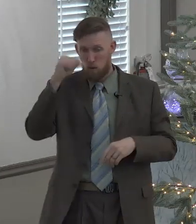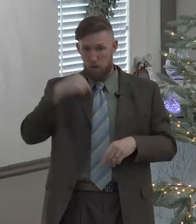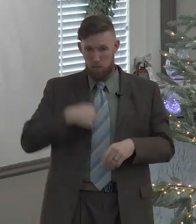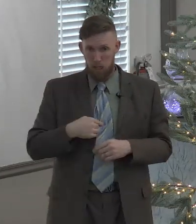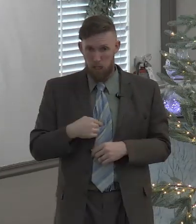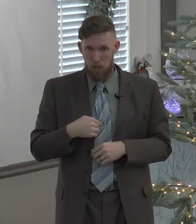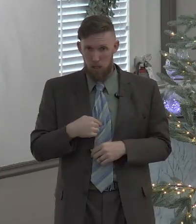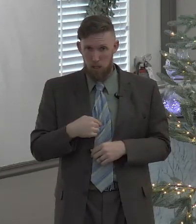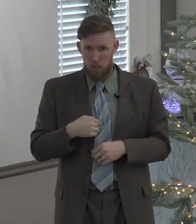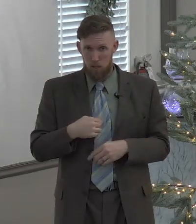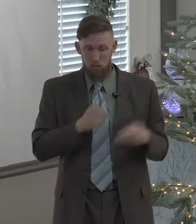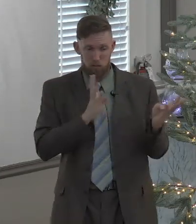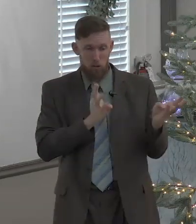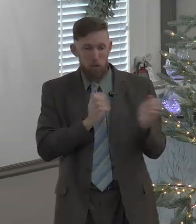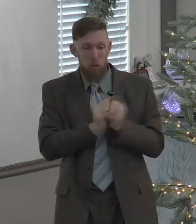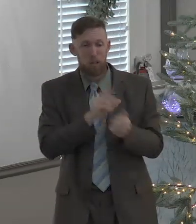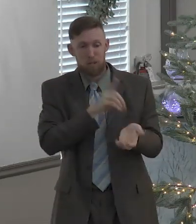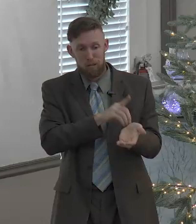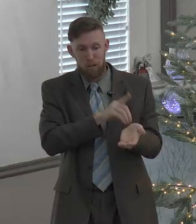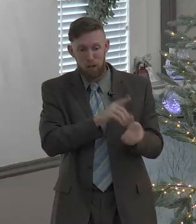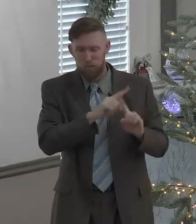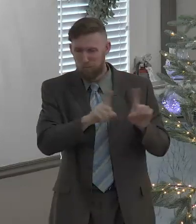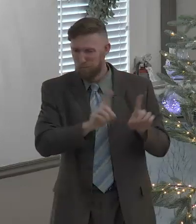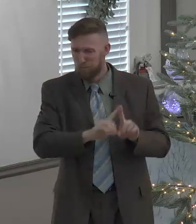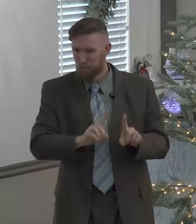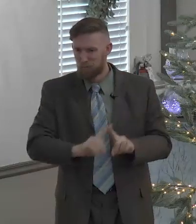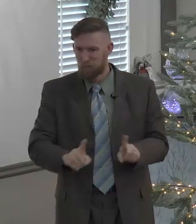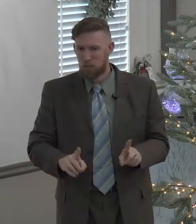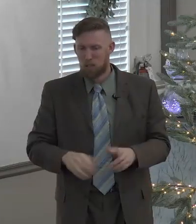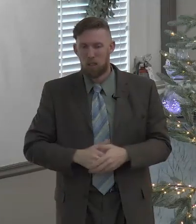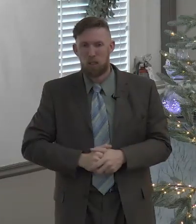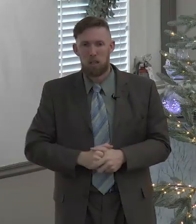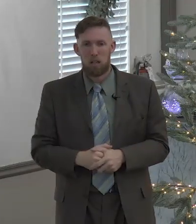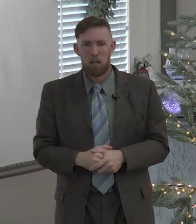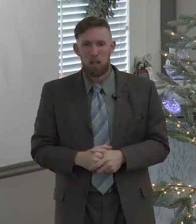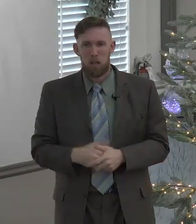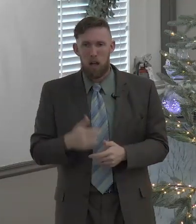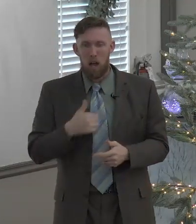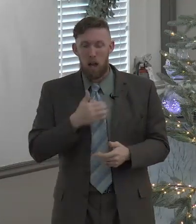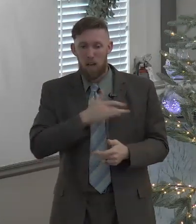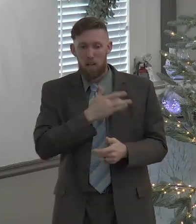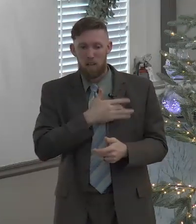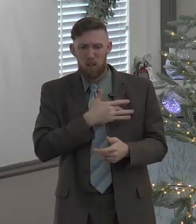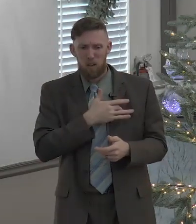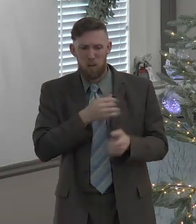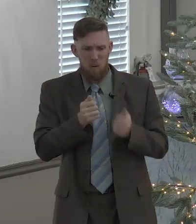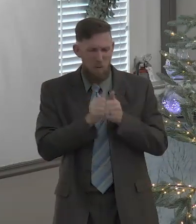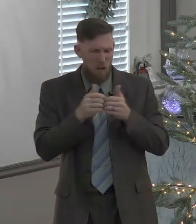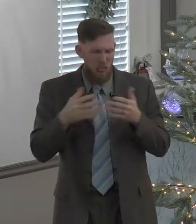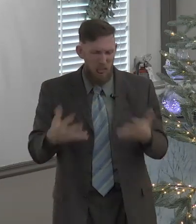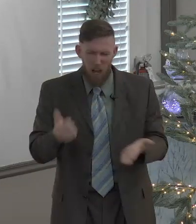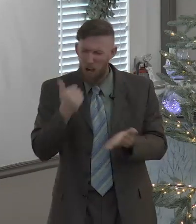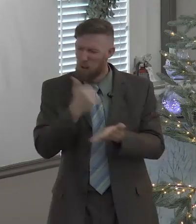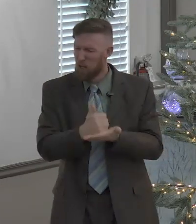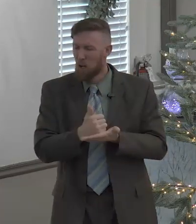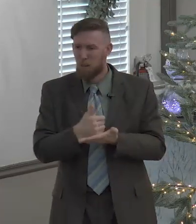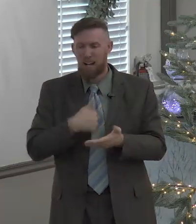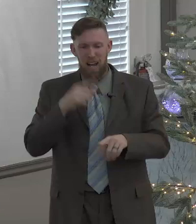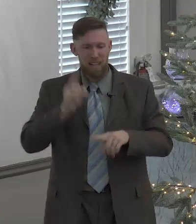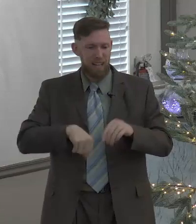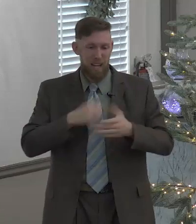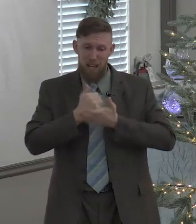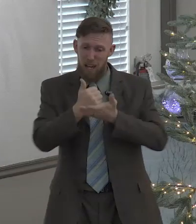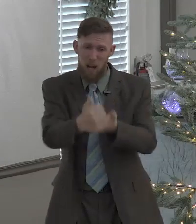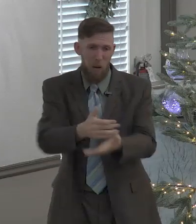I won't speak for Betty because I know there's been times also for her, but there have been times where I have just felt